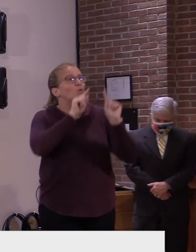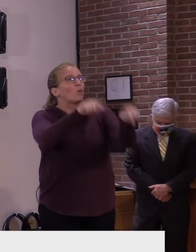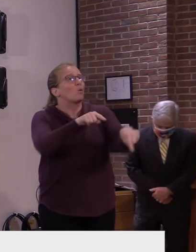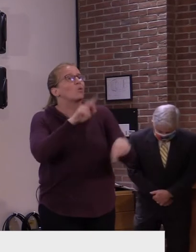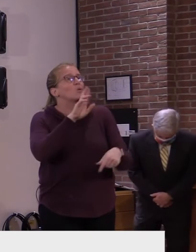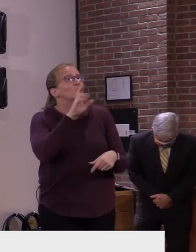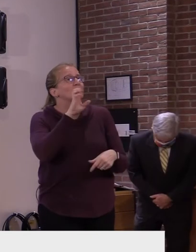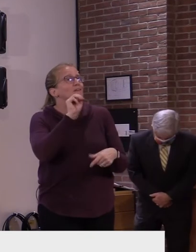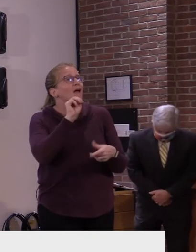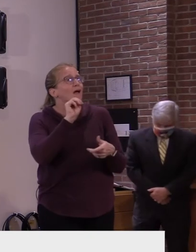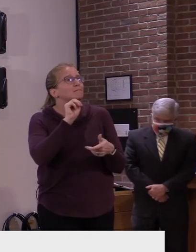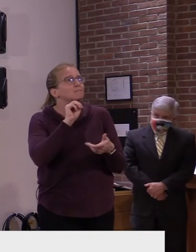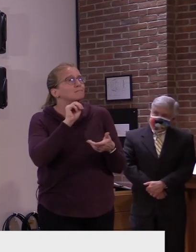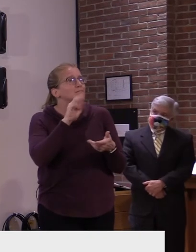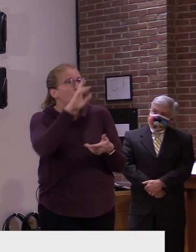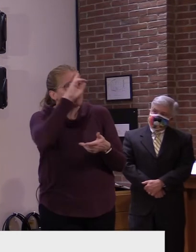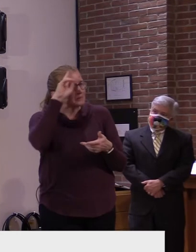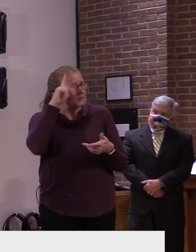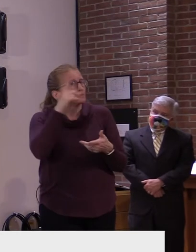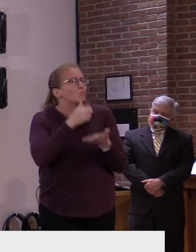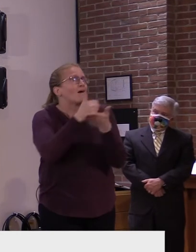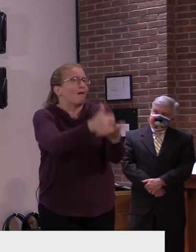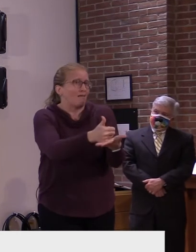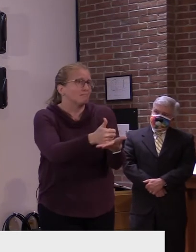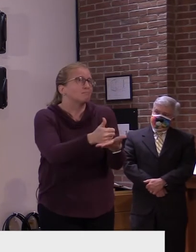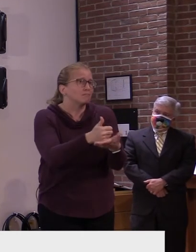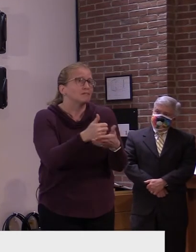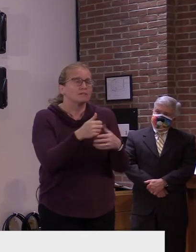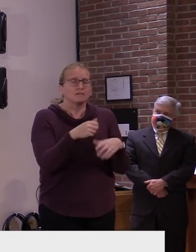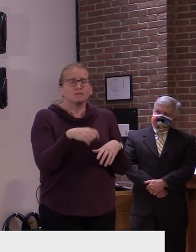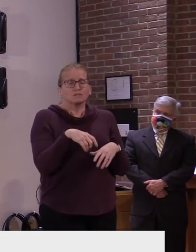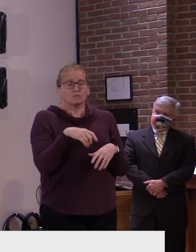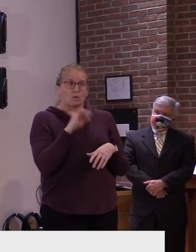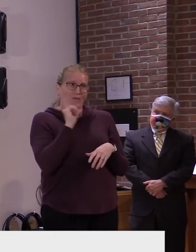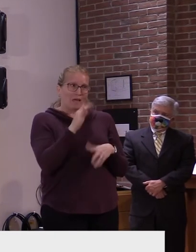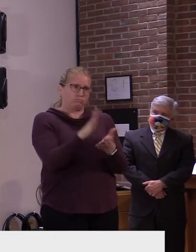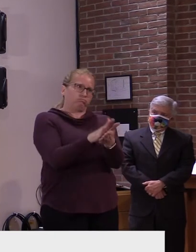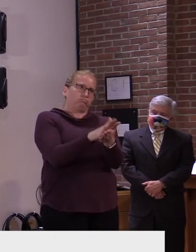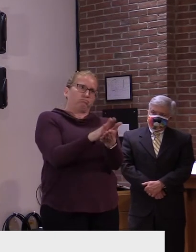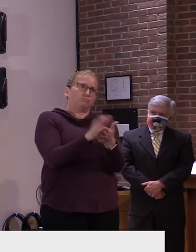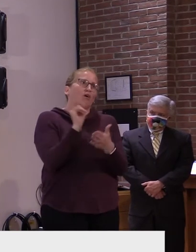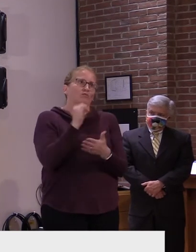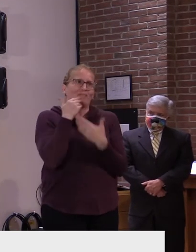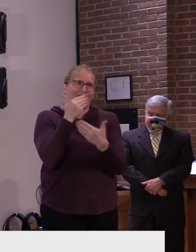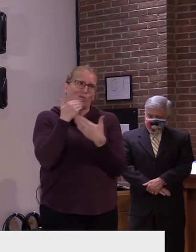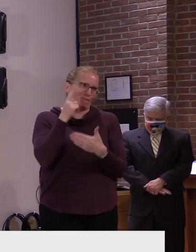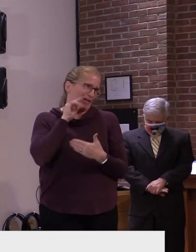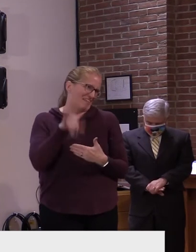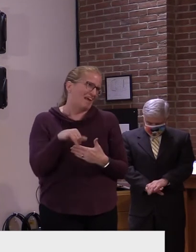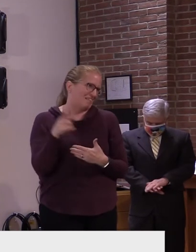regard so we'll add that to the list of accolades for the vermont national guard